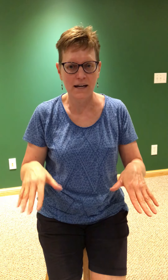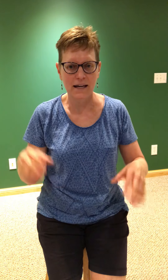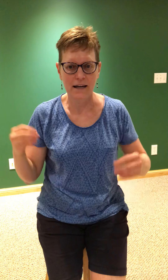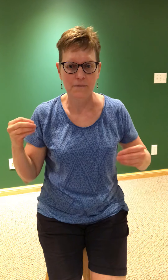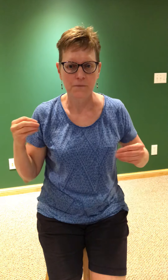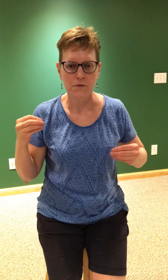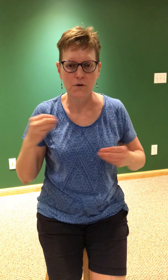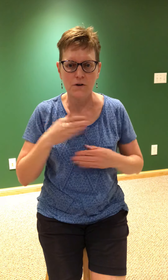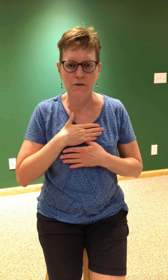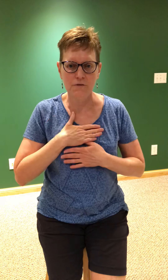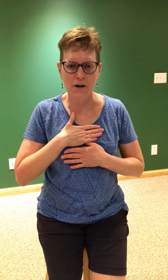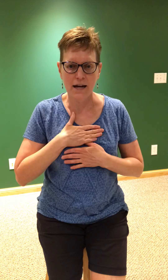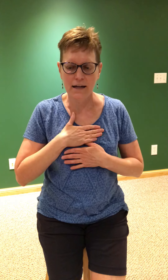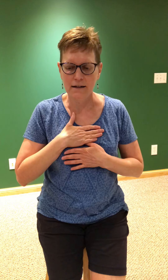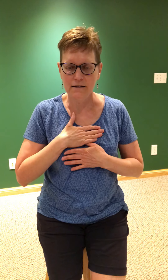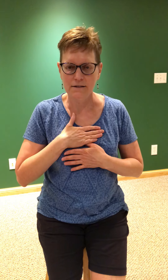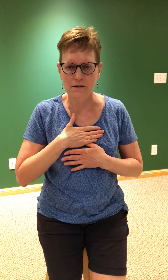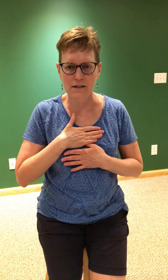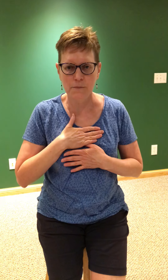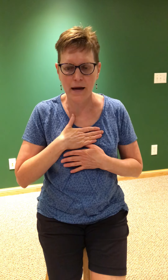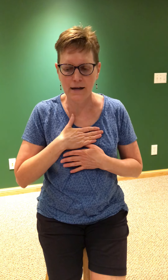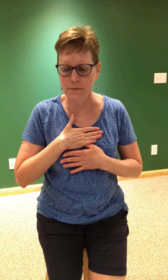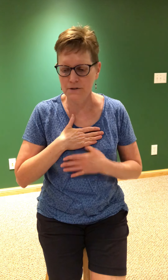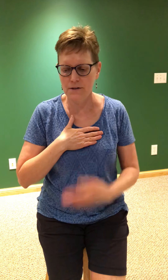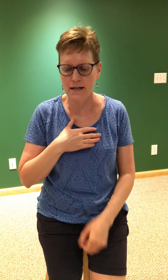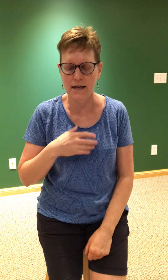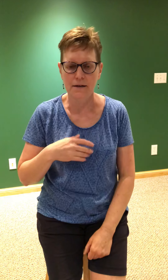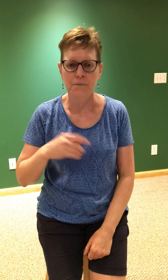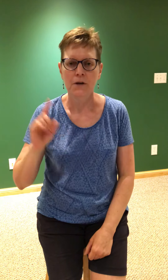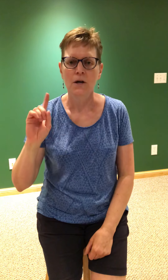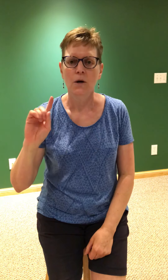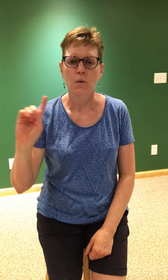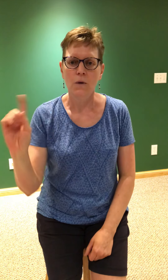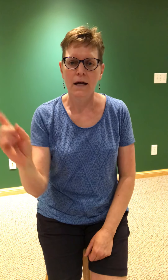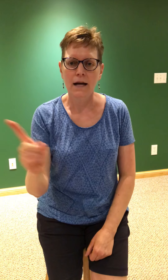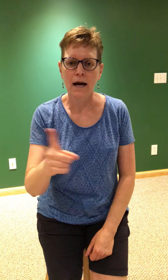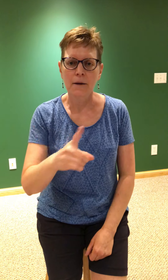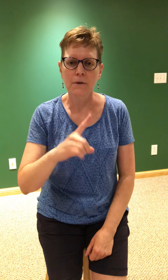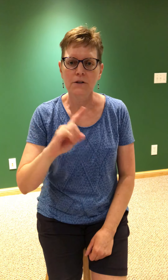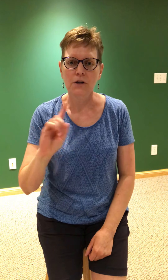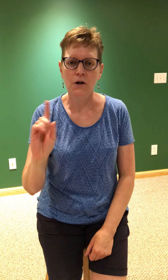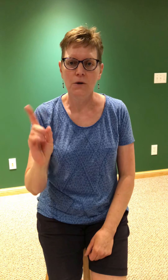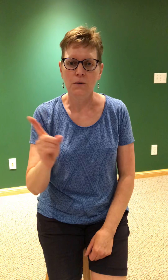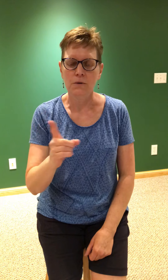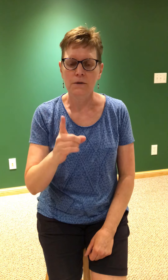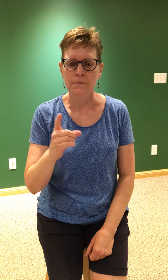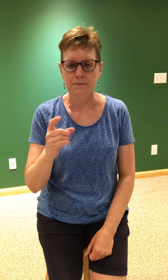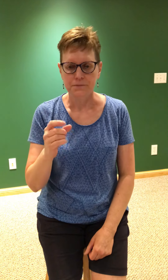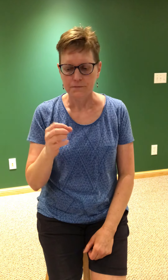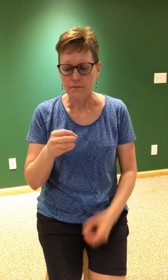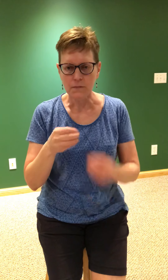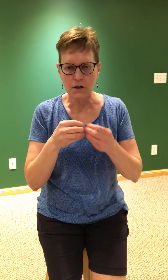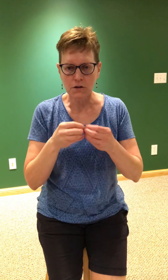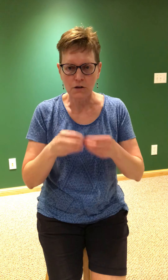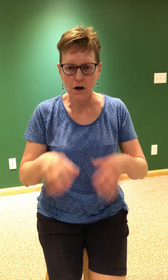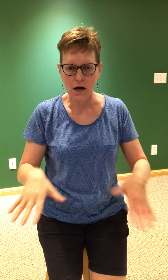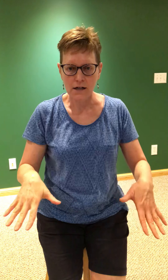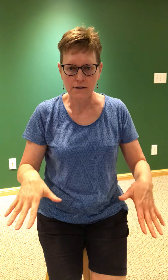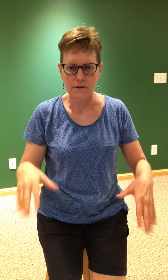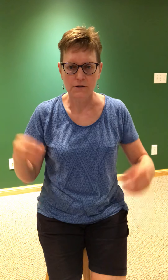again, or afraid. So let's back up and do that again. When I'm alone, lost